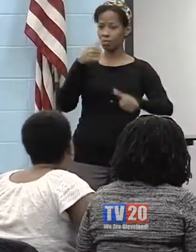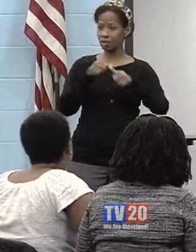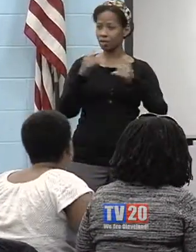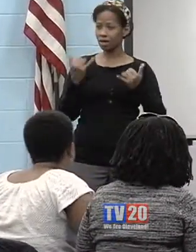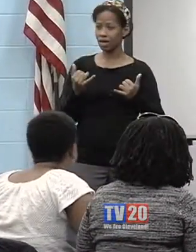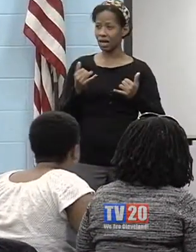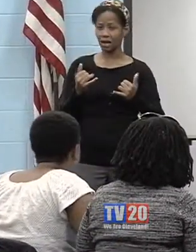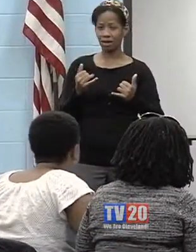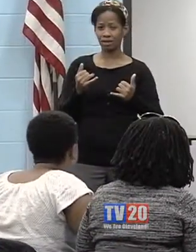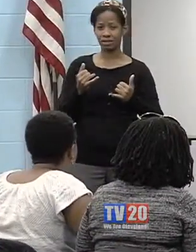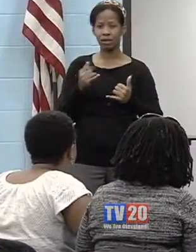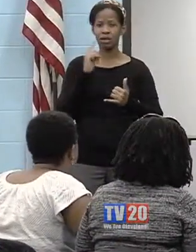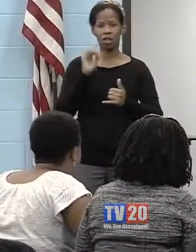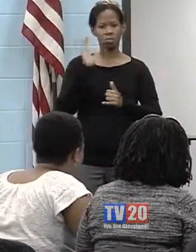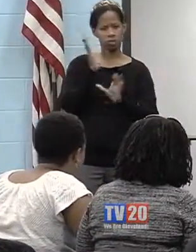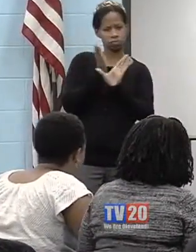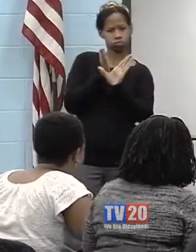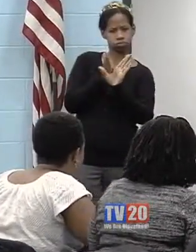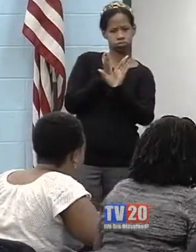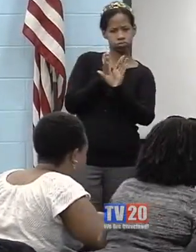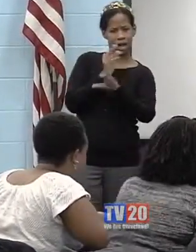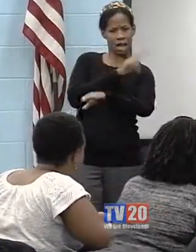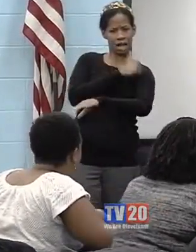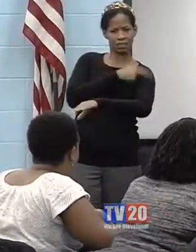as Fairhill Psychiatric Hospital.